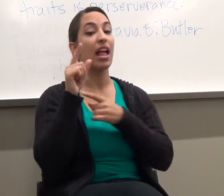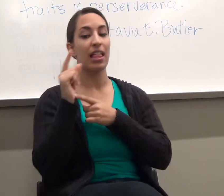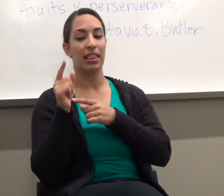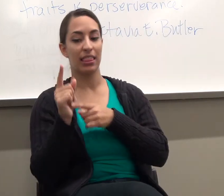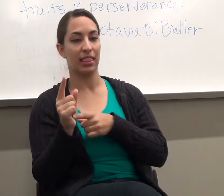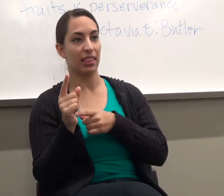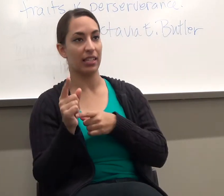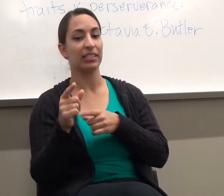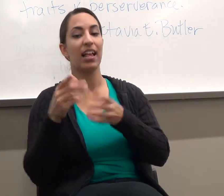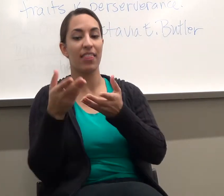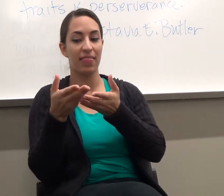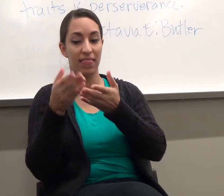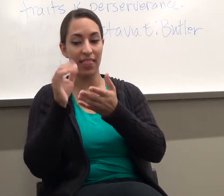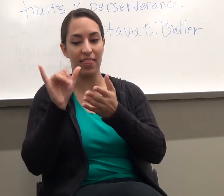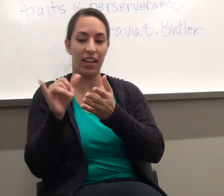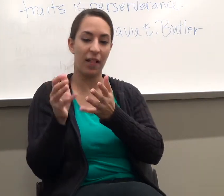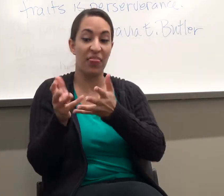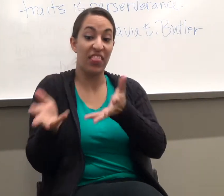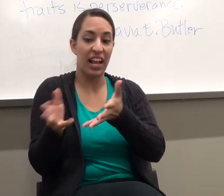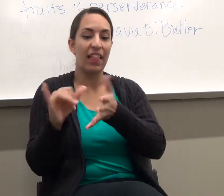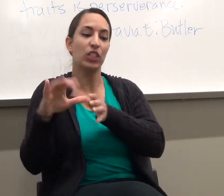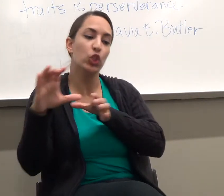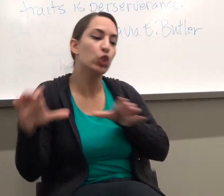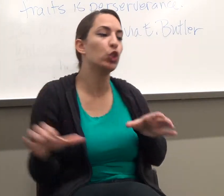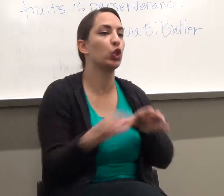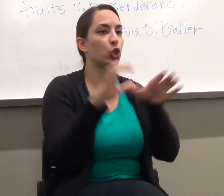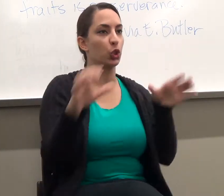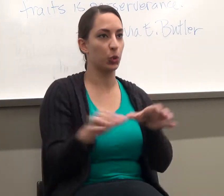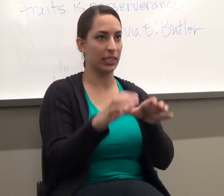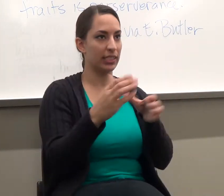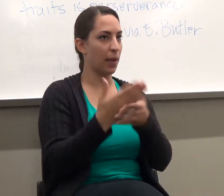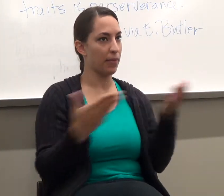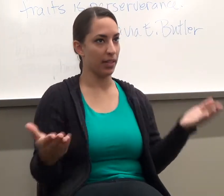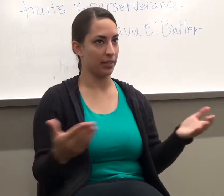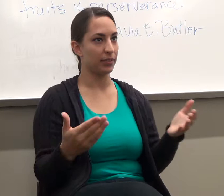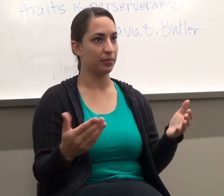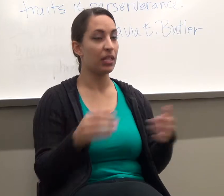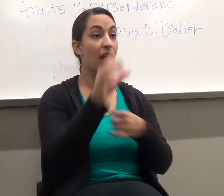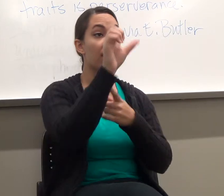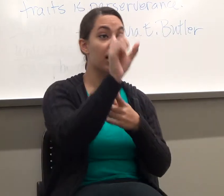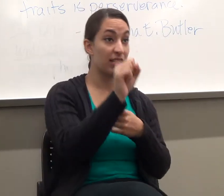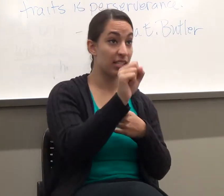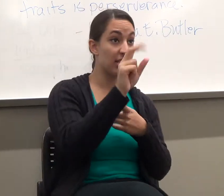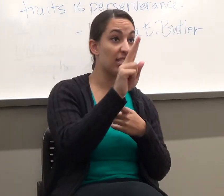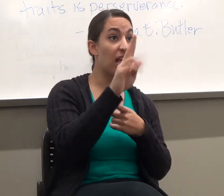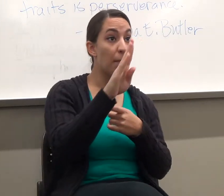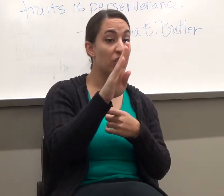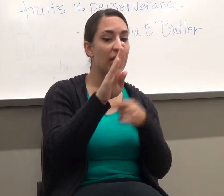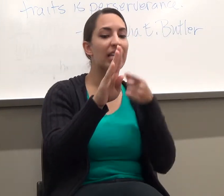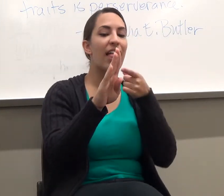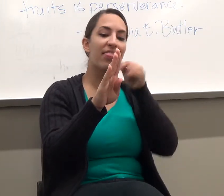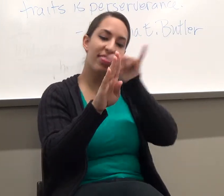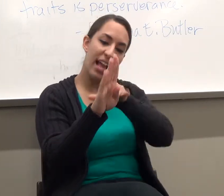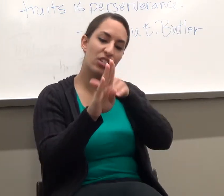action. Okay, so the subject does the action. You can have a lot of other nouns,